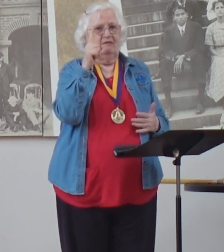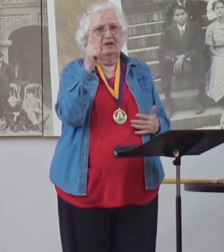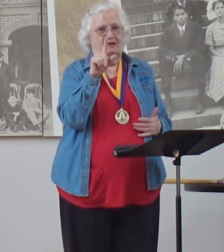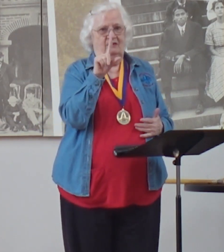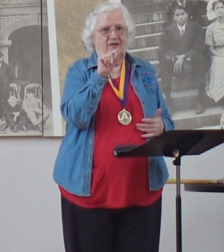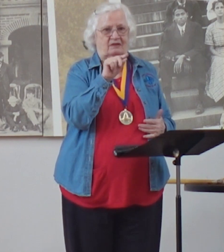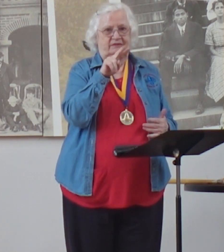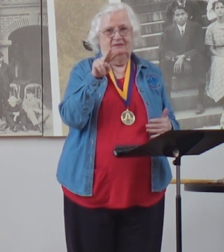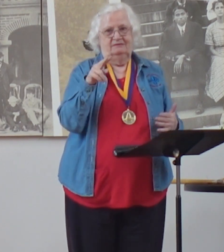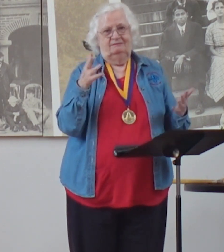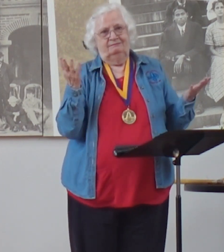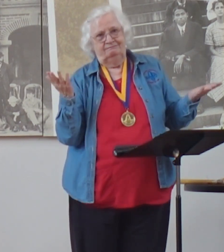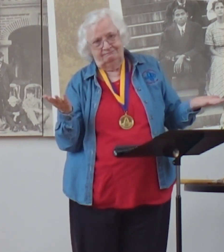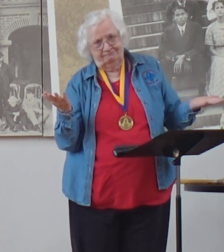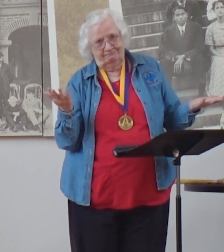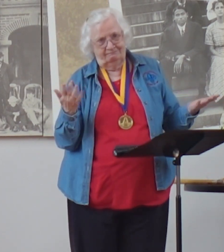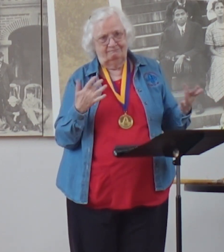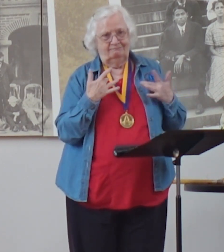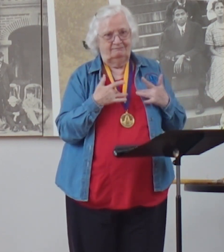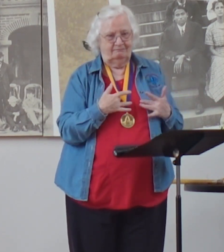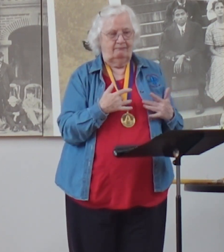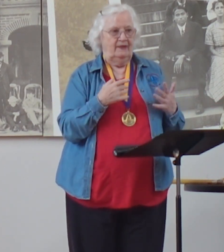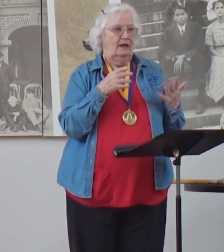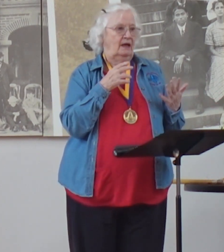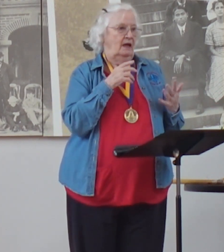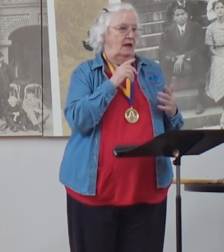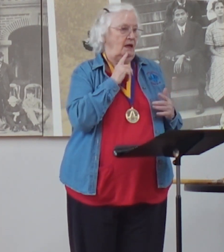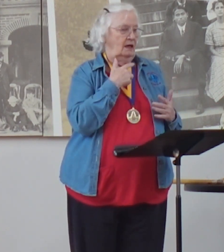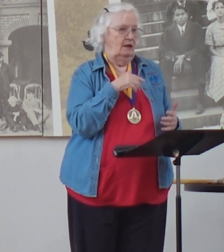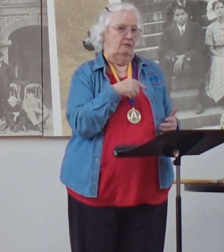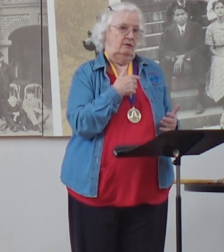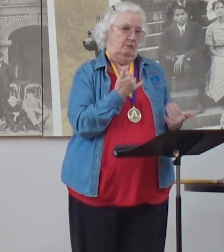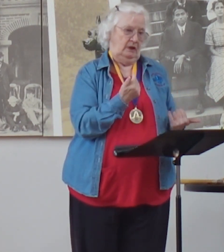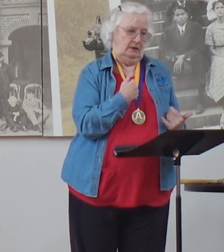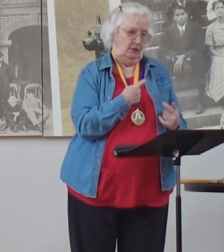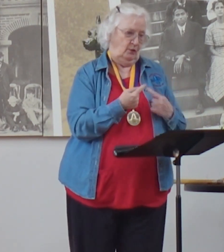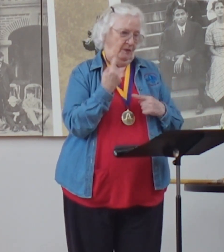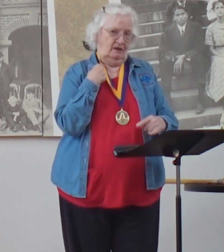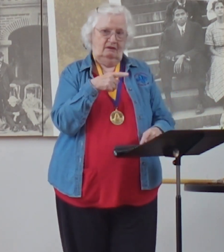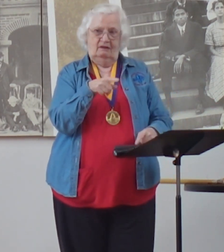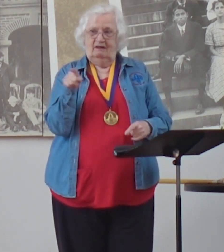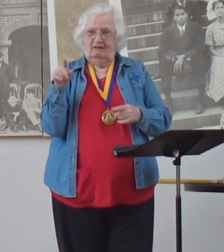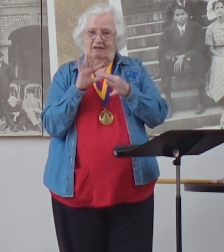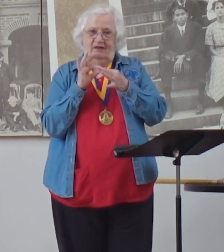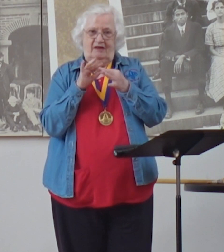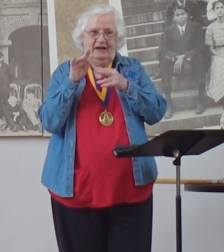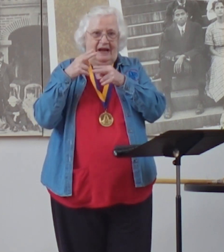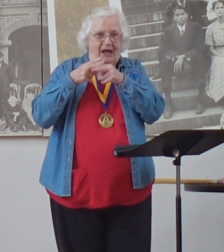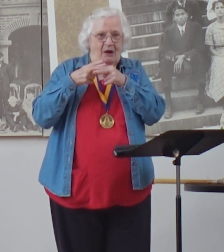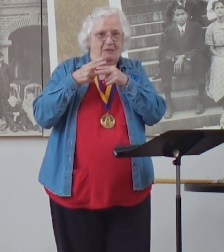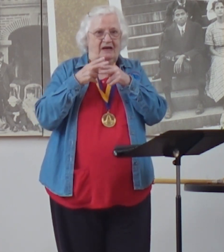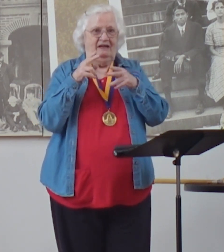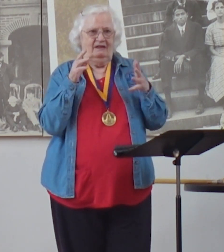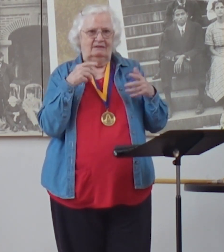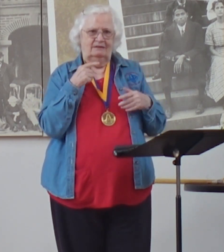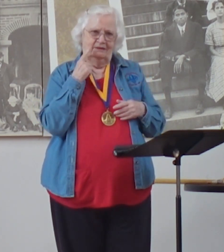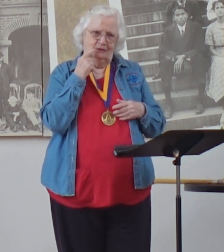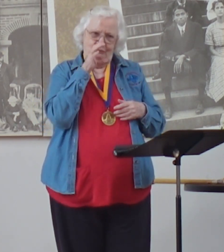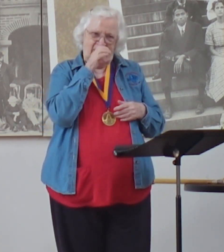lost contact. Lost contact with a lot of individuals in 2022, actually. Now looking back and I'm talking about